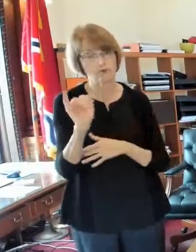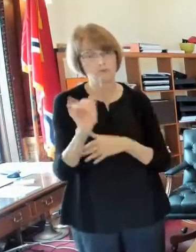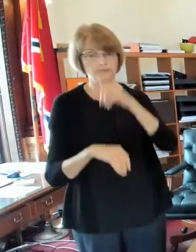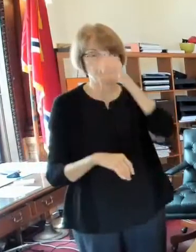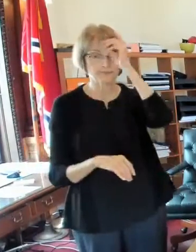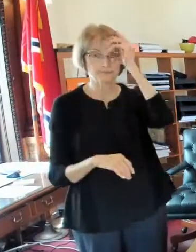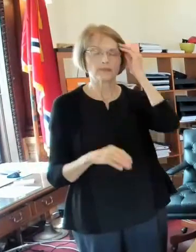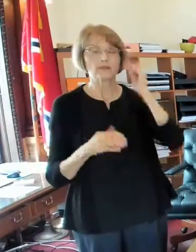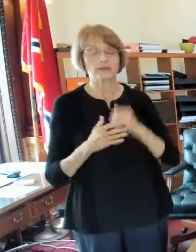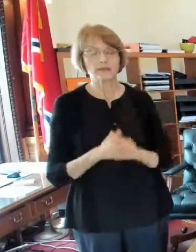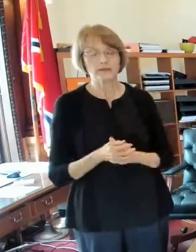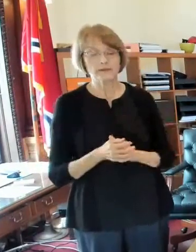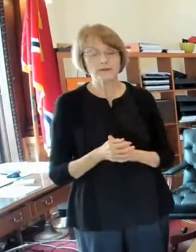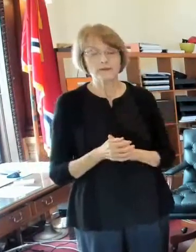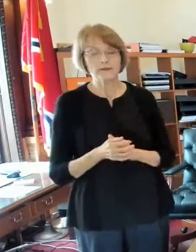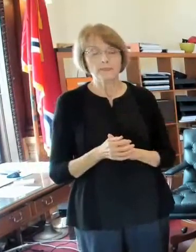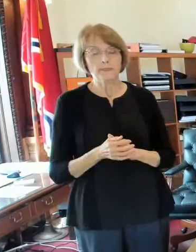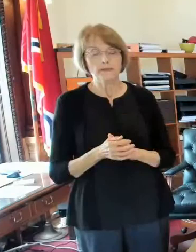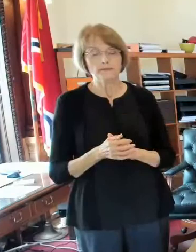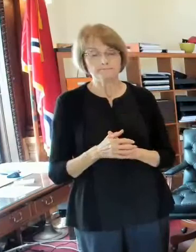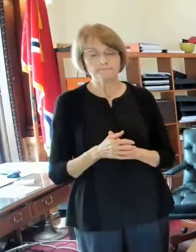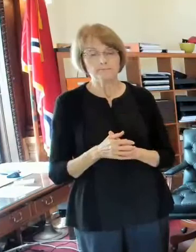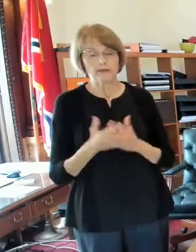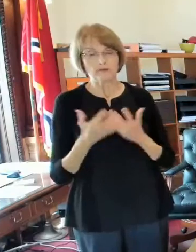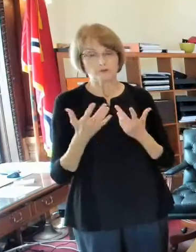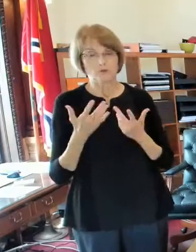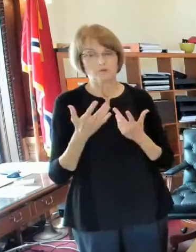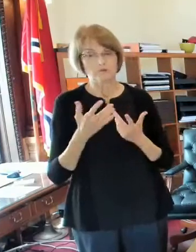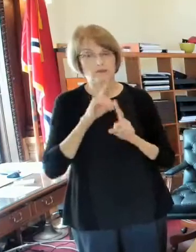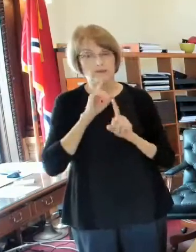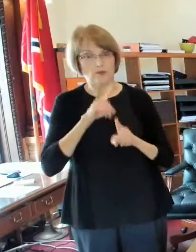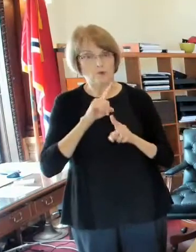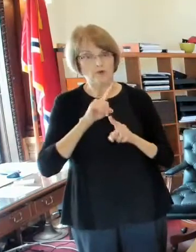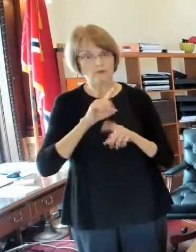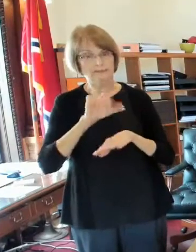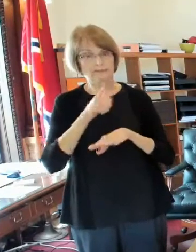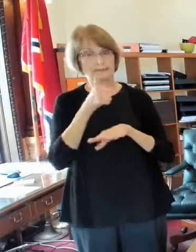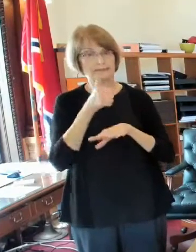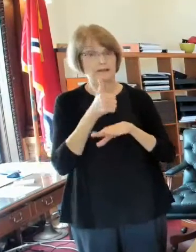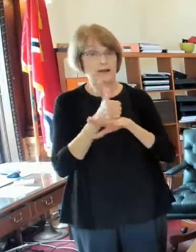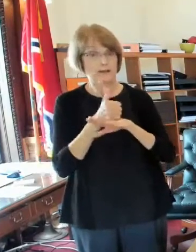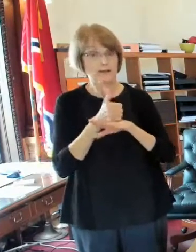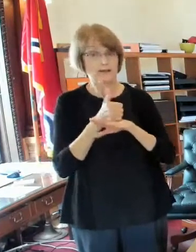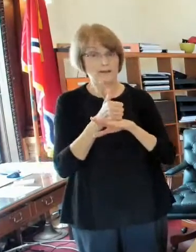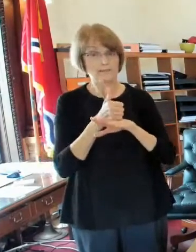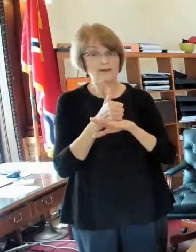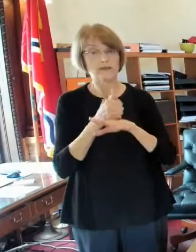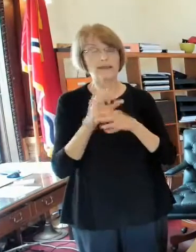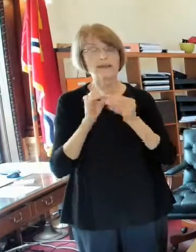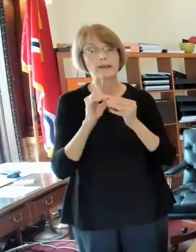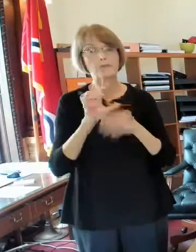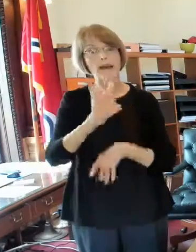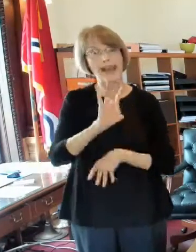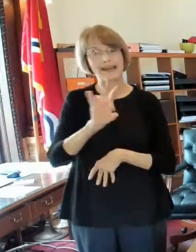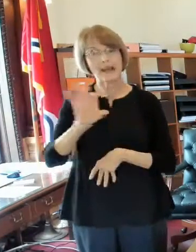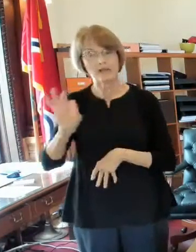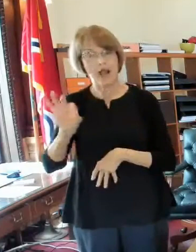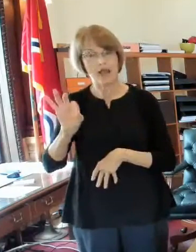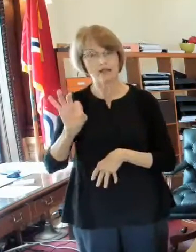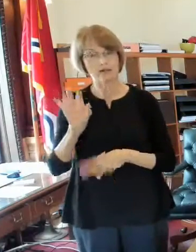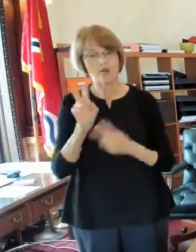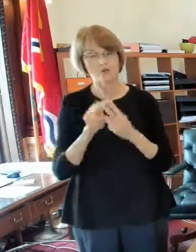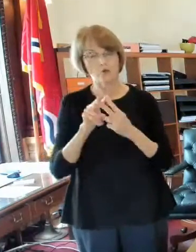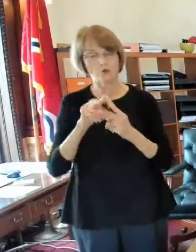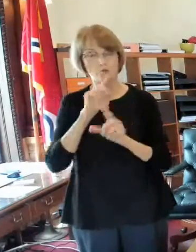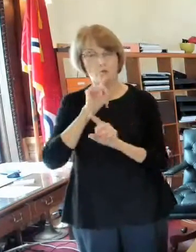The orders that are in effect right now are on our website. It's orders number 8 and 9. Those were the 2 orders